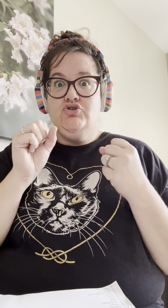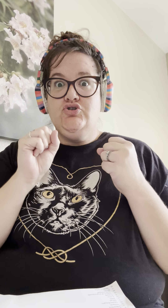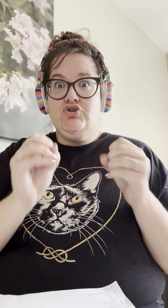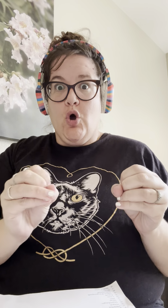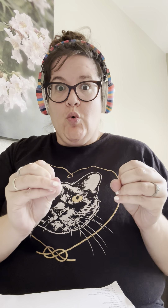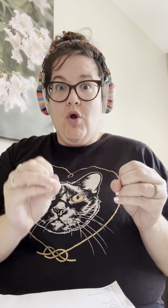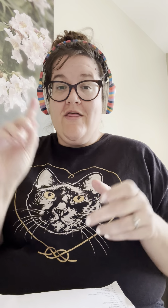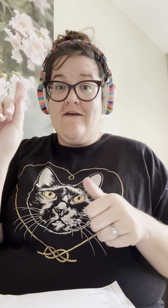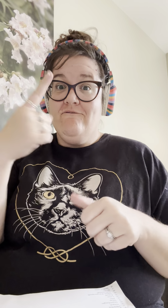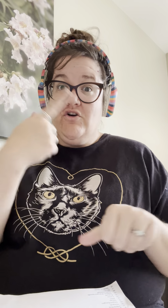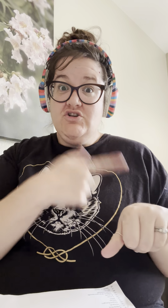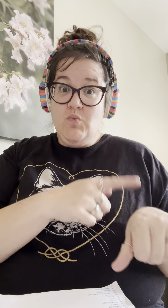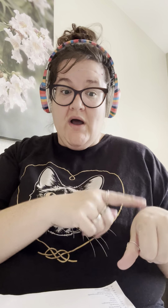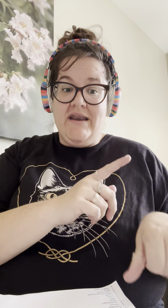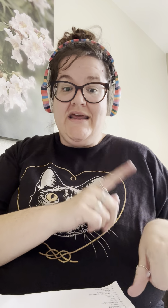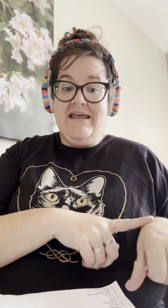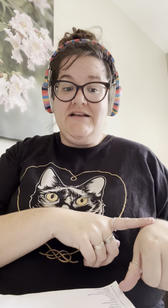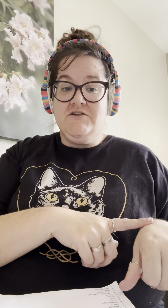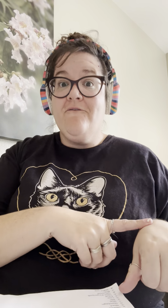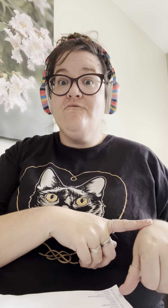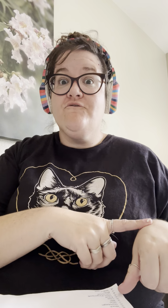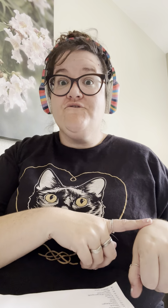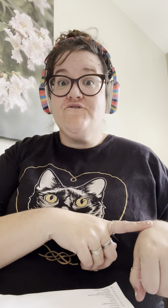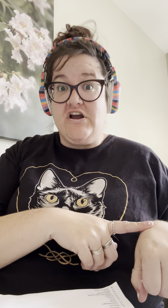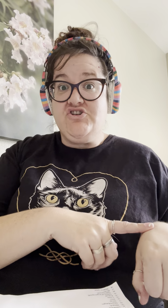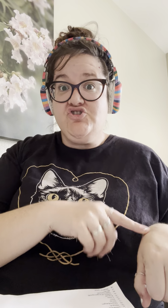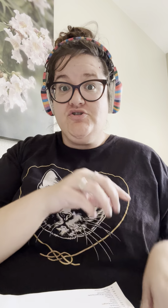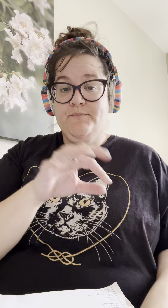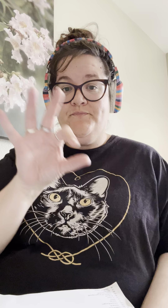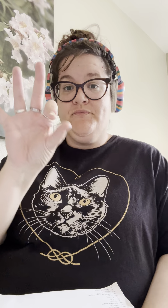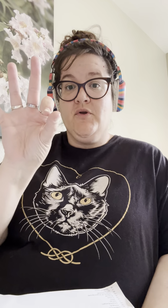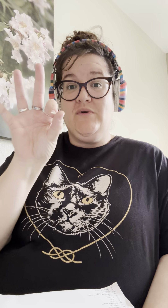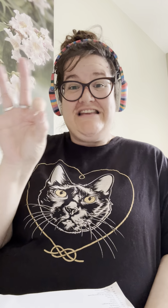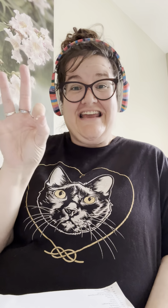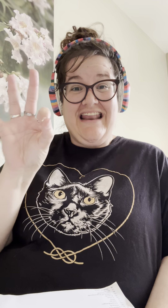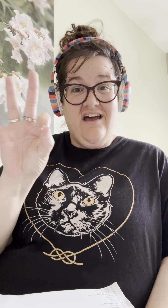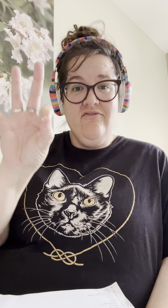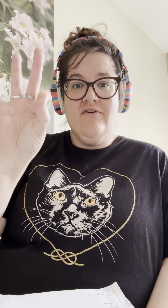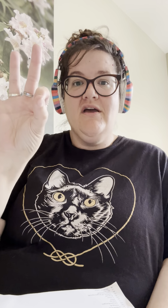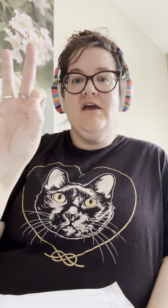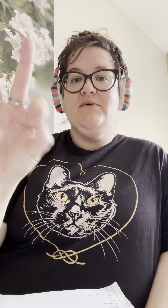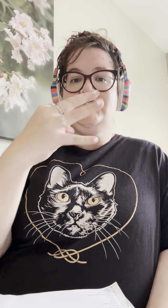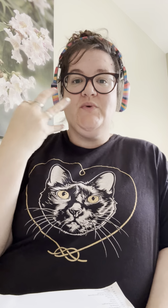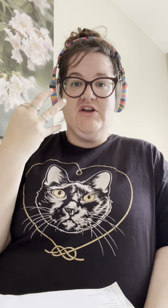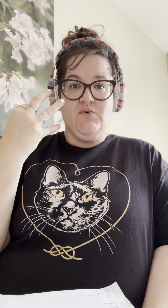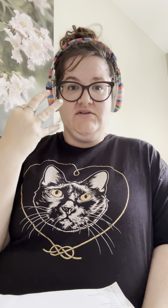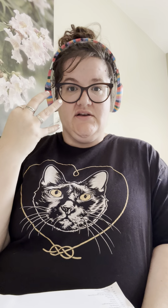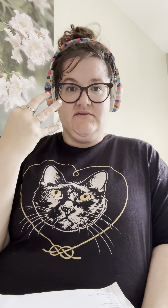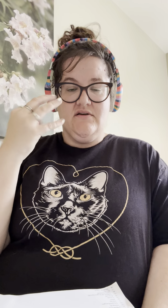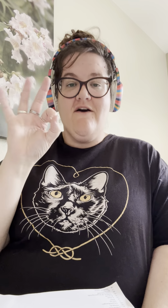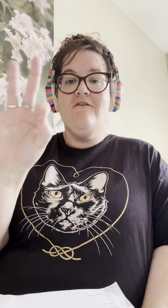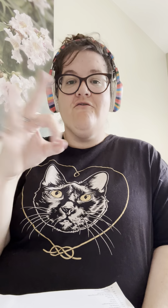So the first one is French. We take an F and we swing it towards us.